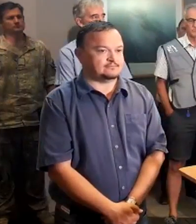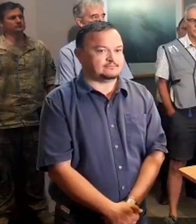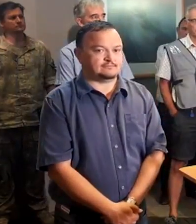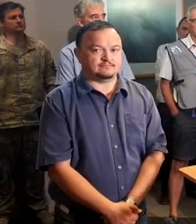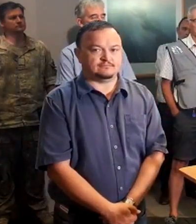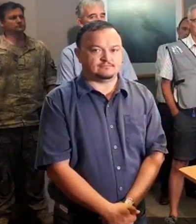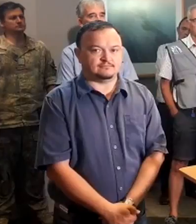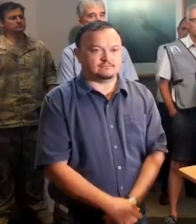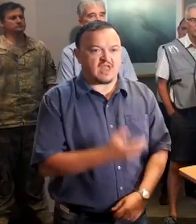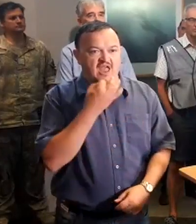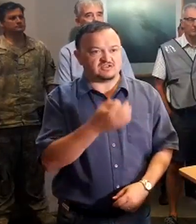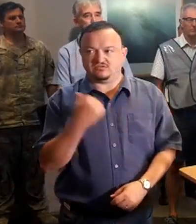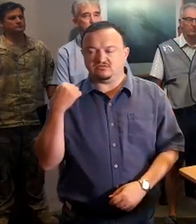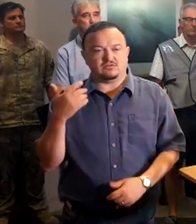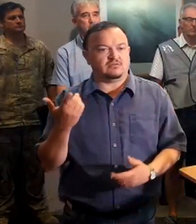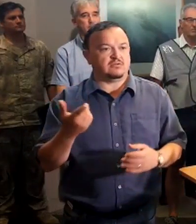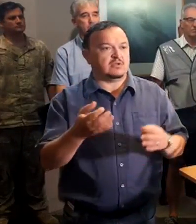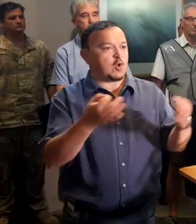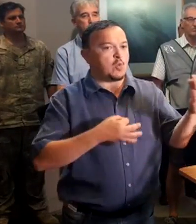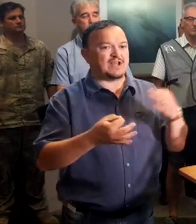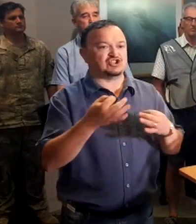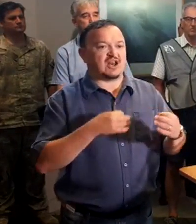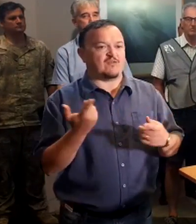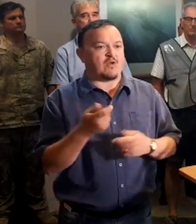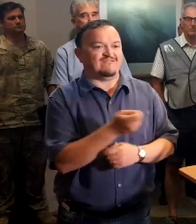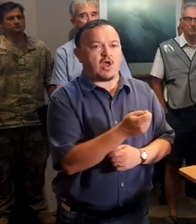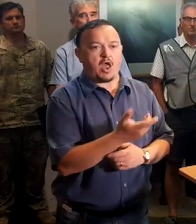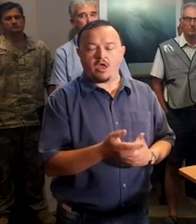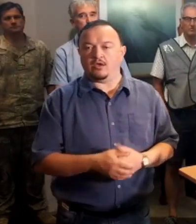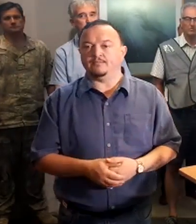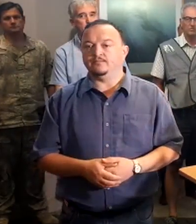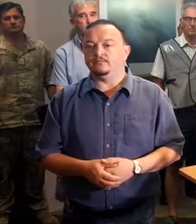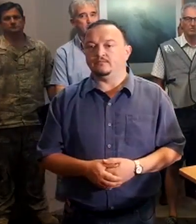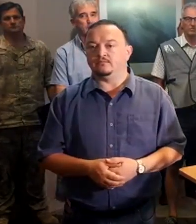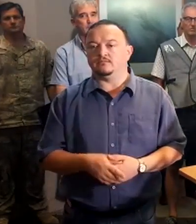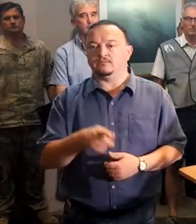Are there any questions for fire and emergency before we pass on to police?